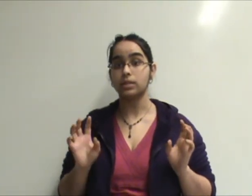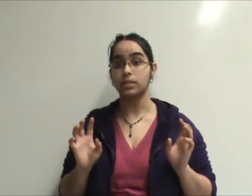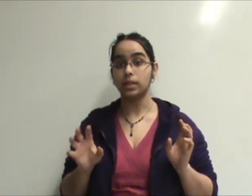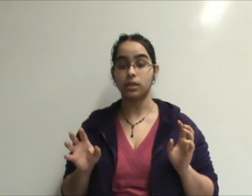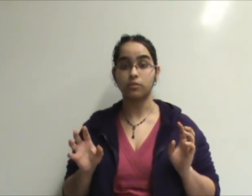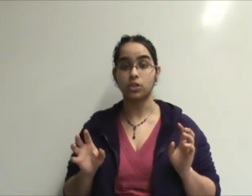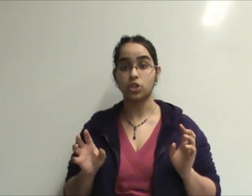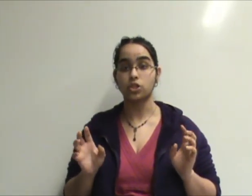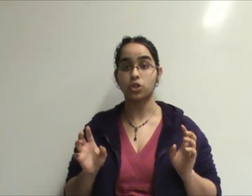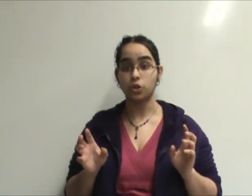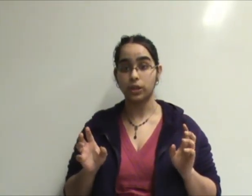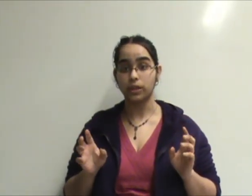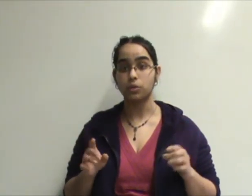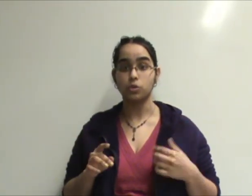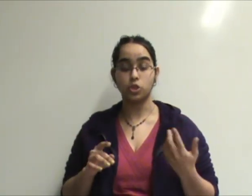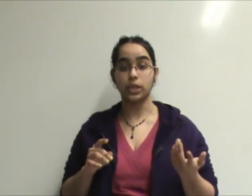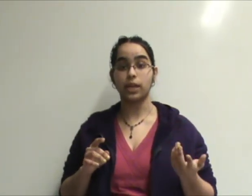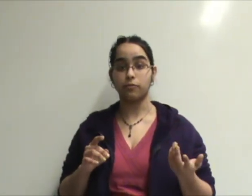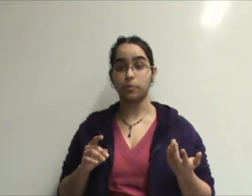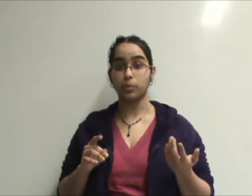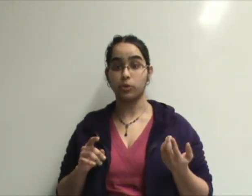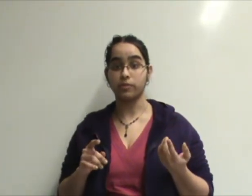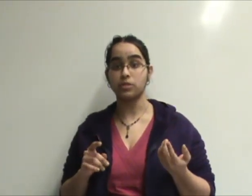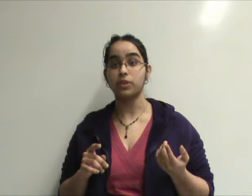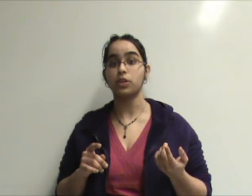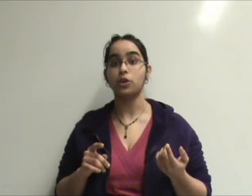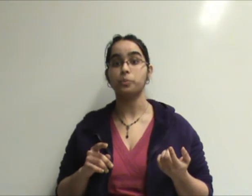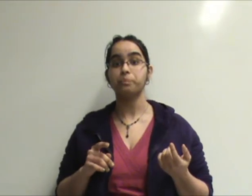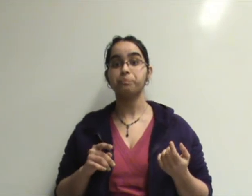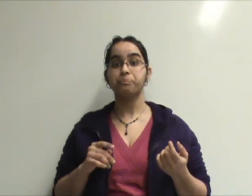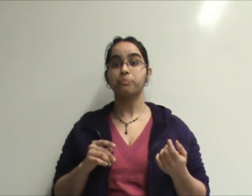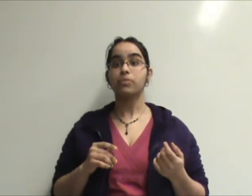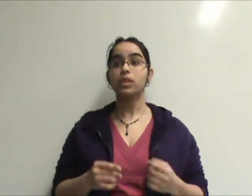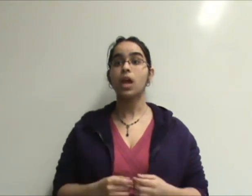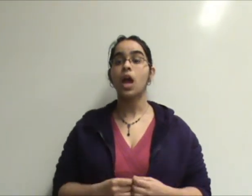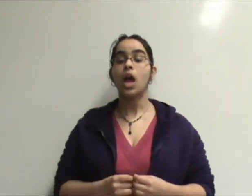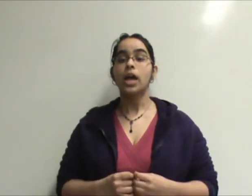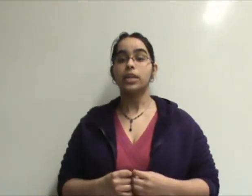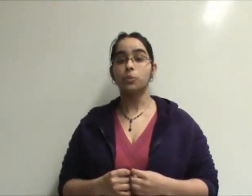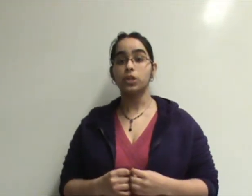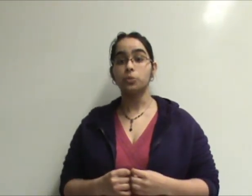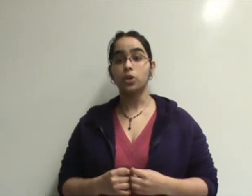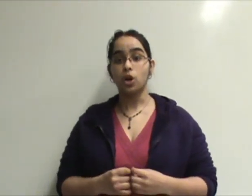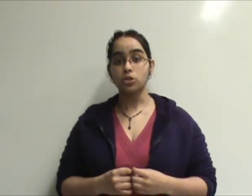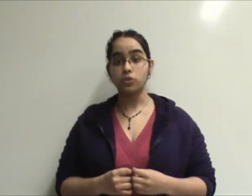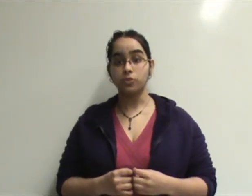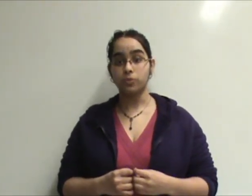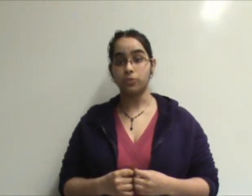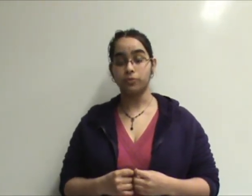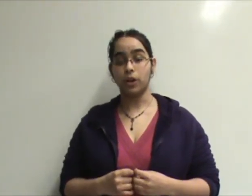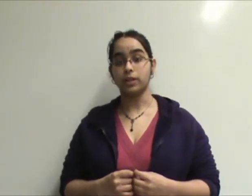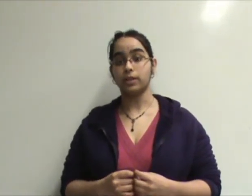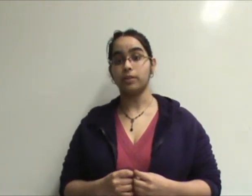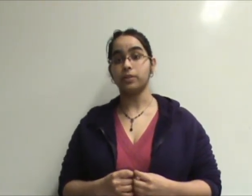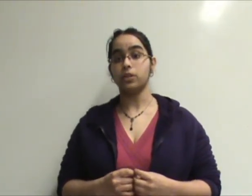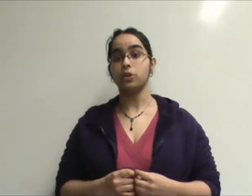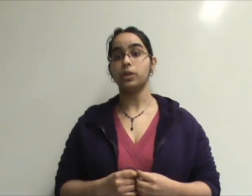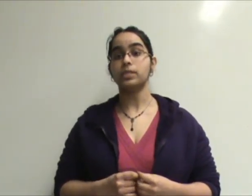the negatively charged chlorine, which you can get from my previous video. Now what you will also find in that video is that